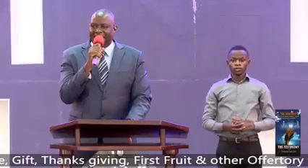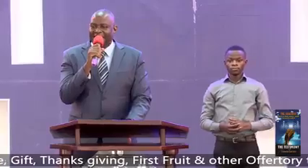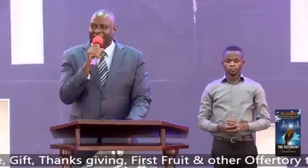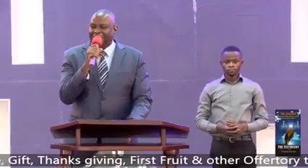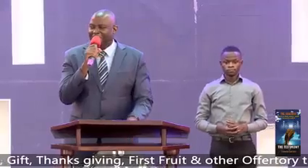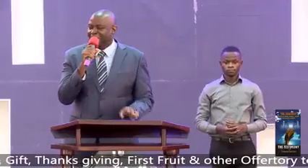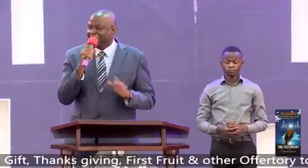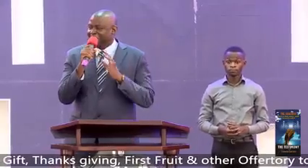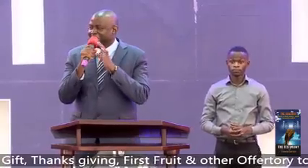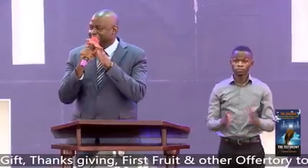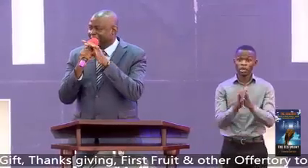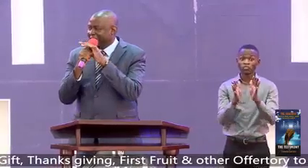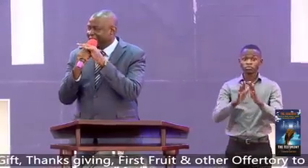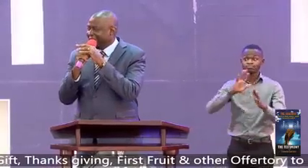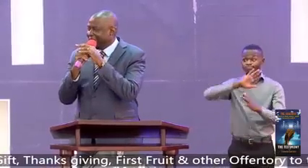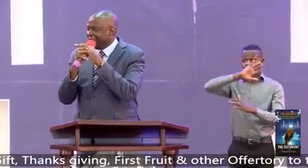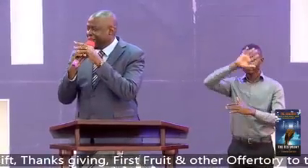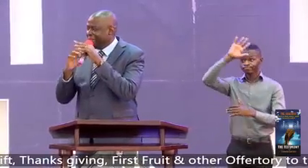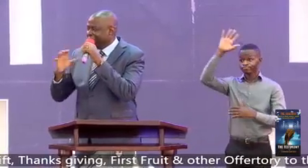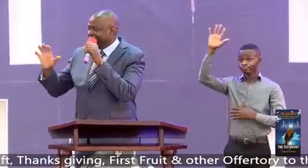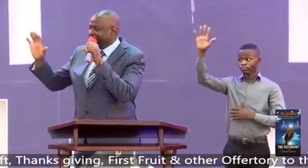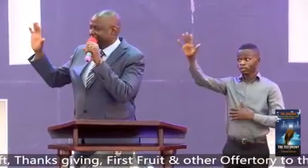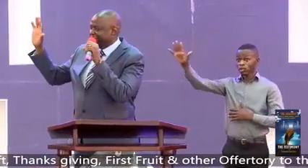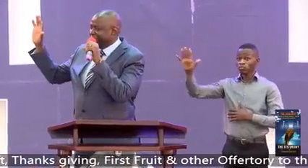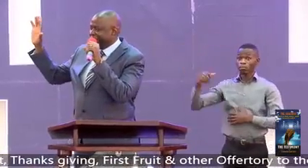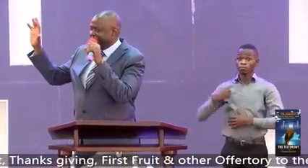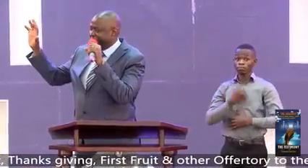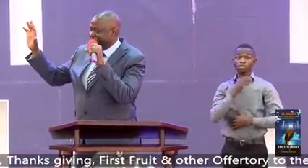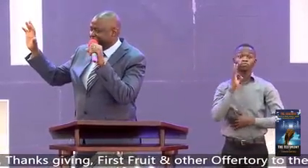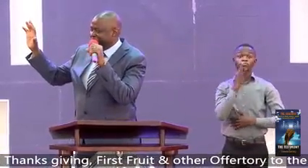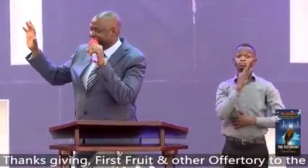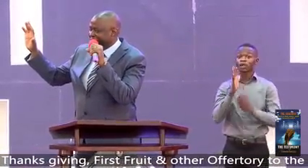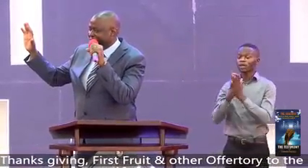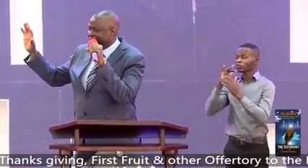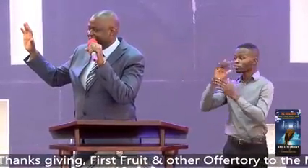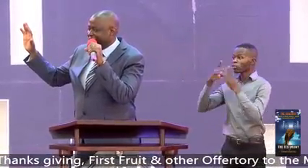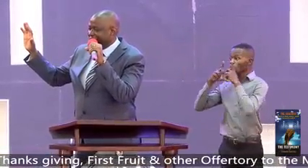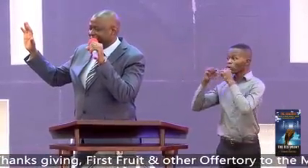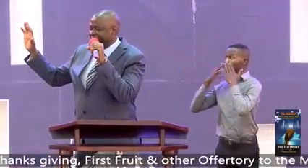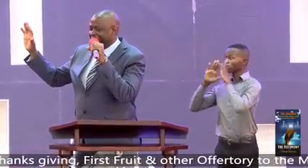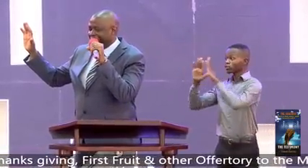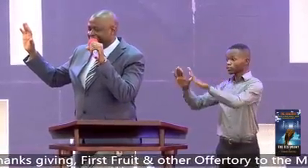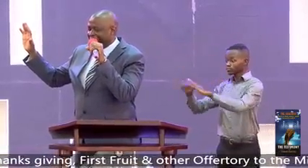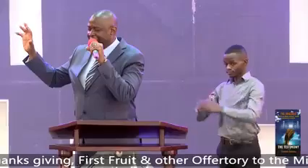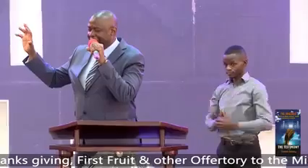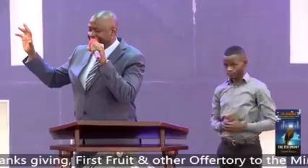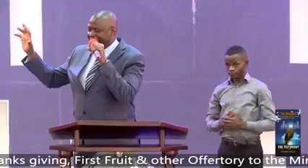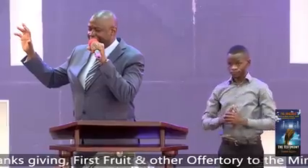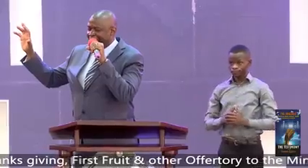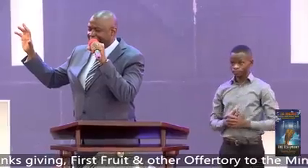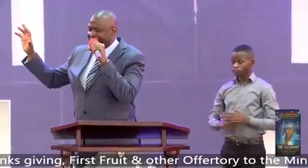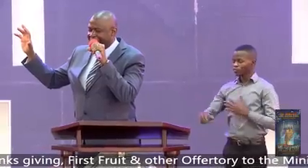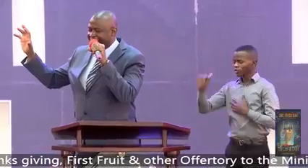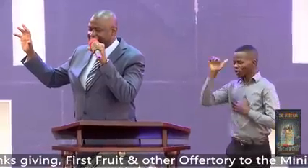Era tugorole mikono jaffe eri mama tuogere ebigambo by'omukisa. Let's stretch our hands to our mom.